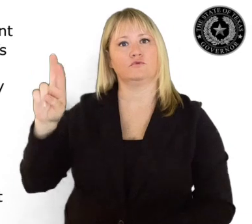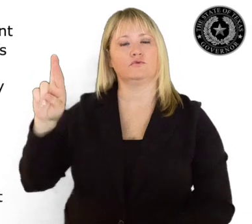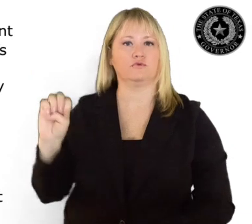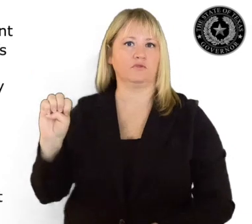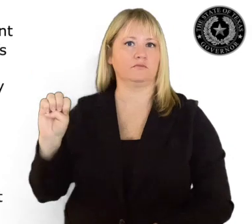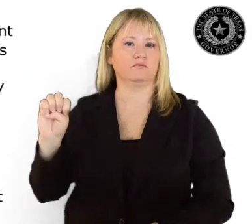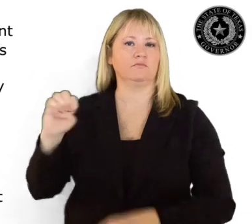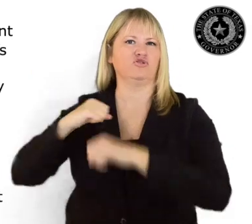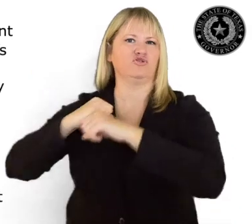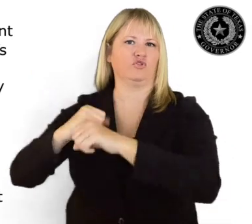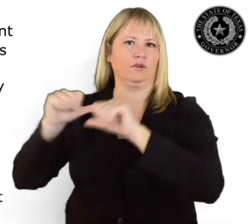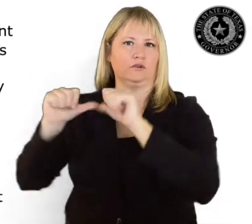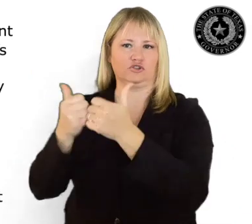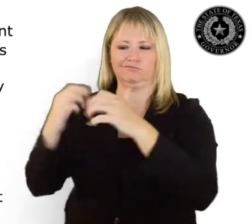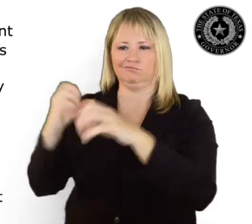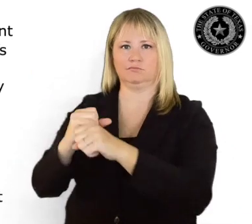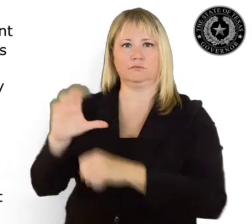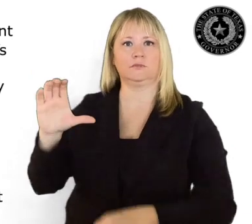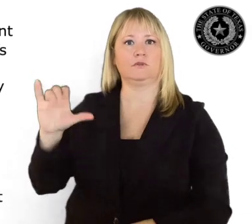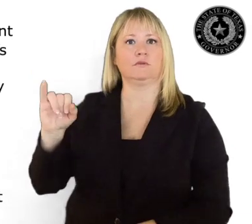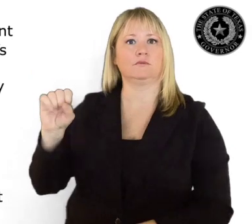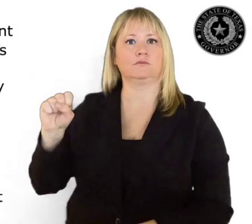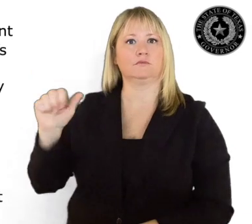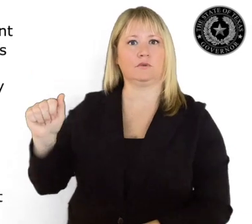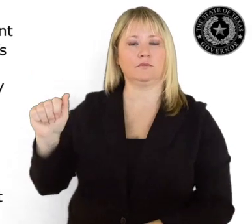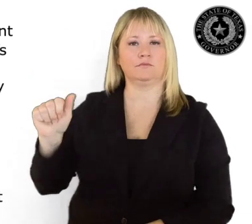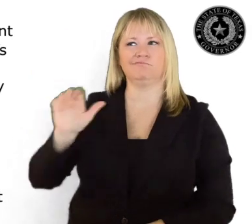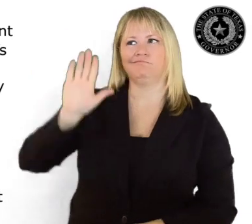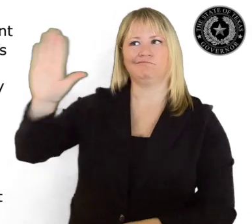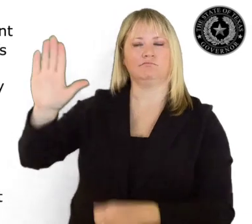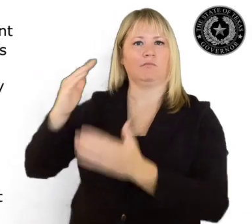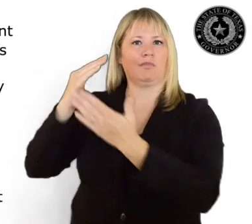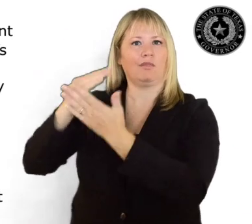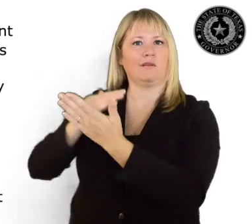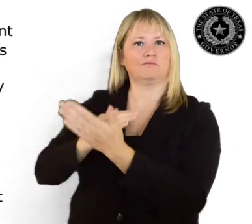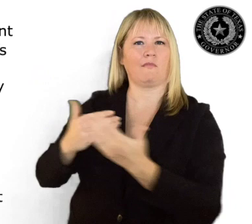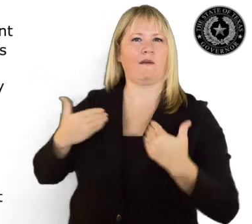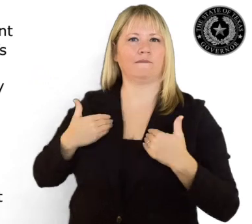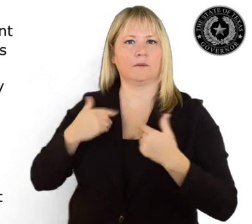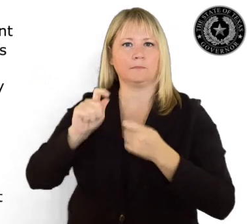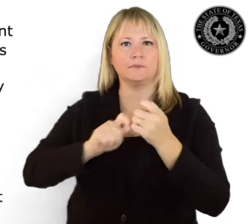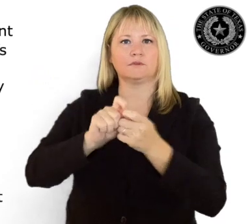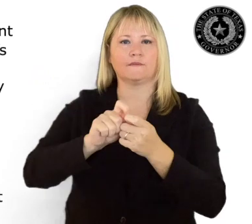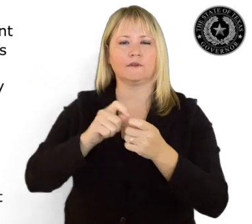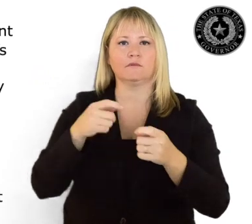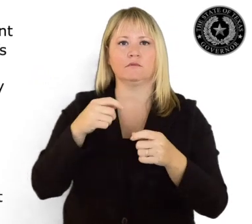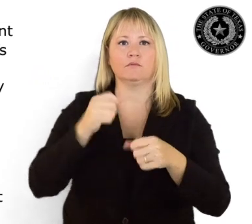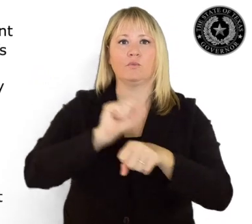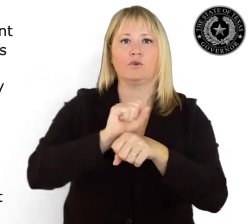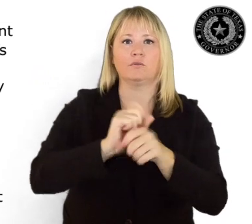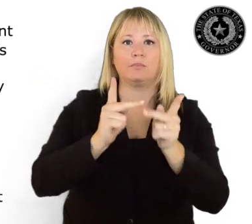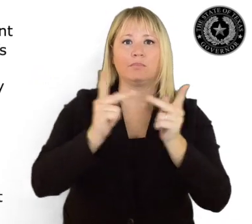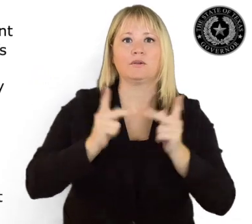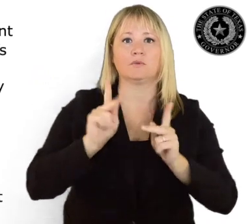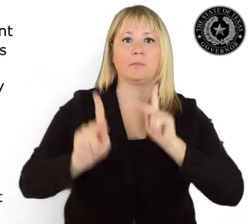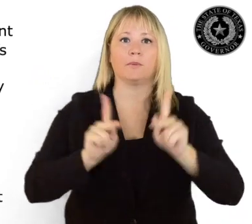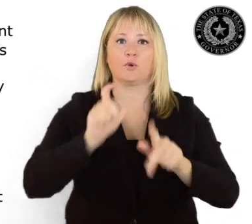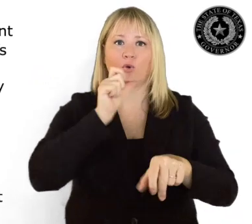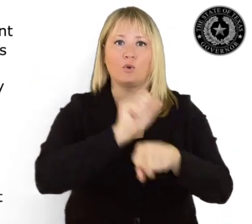its Guidance on the Essential Critical Infrastructure Workforce, version 4.0, or any subsequent